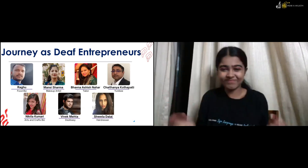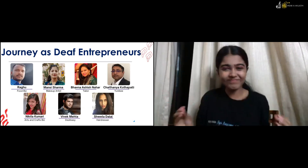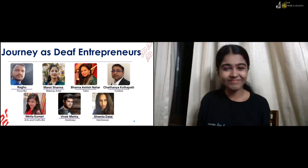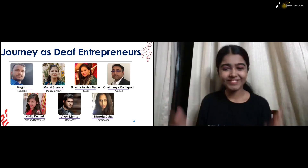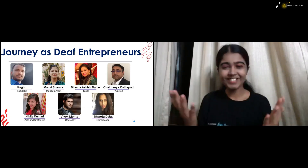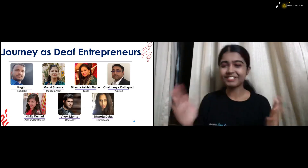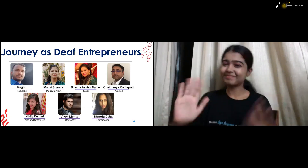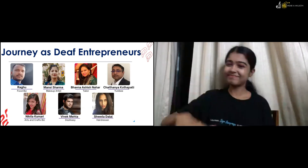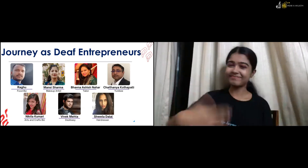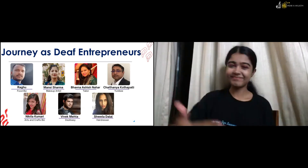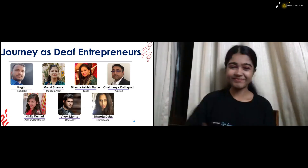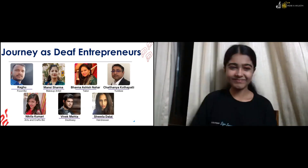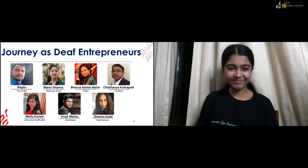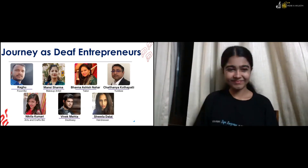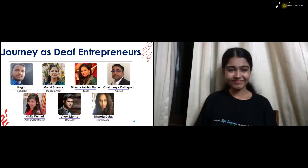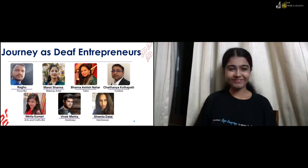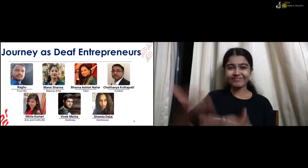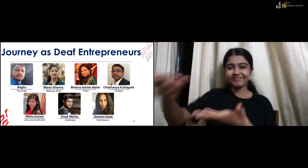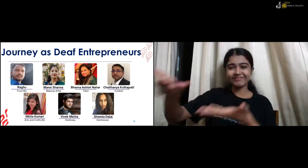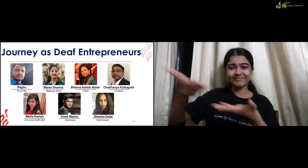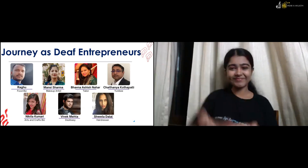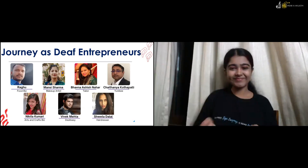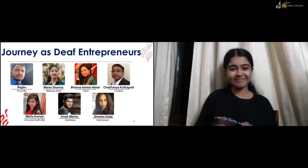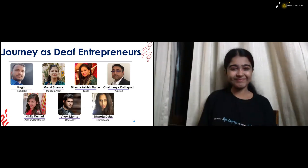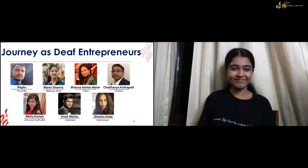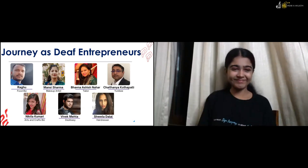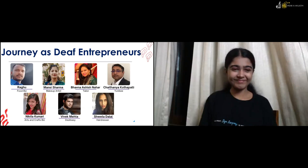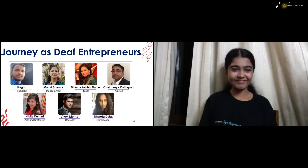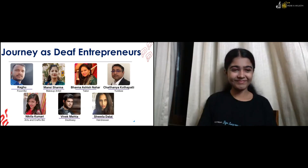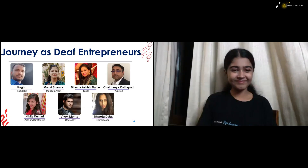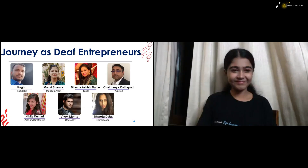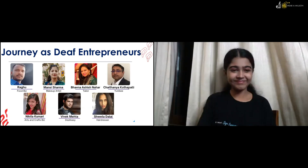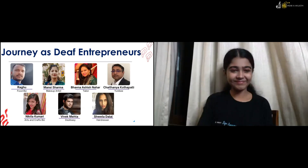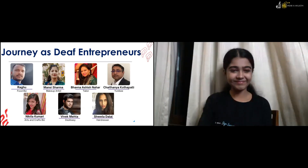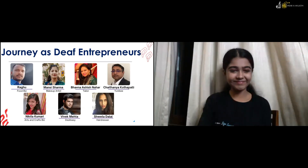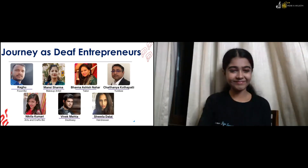entrepreneurs. We will be inviting some deaf entrepreneurs. Welcome.